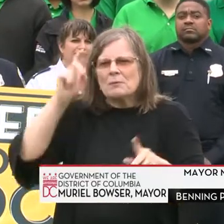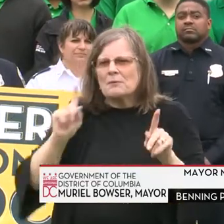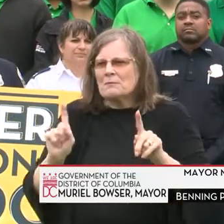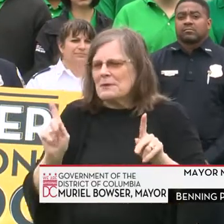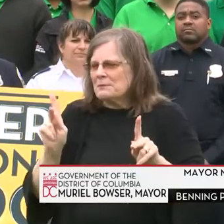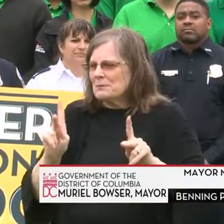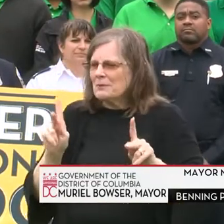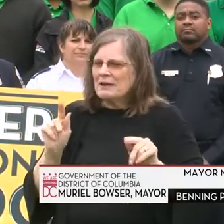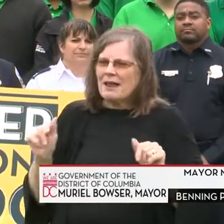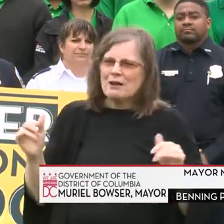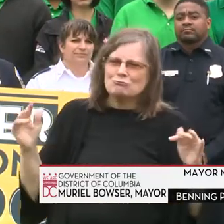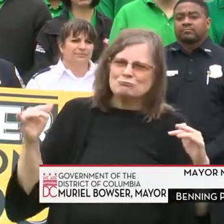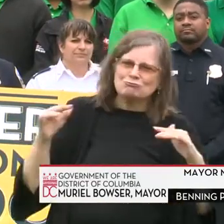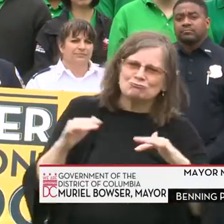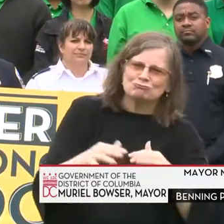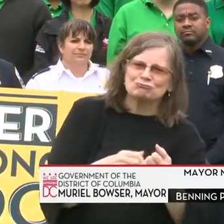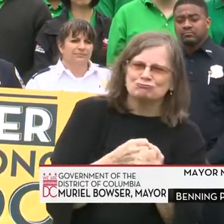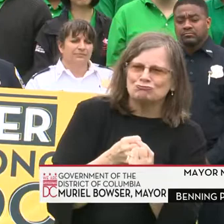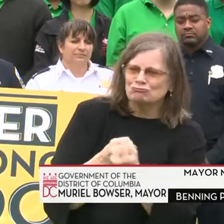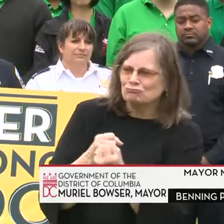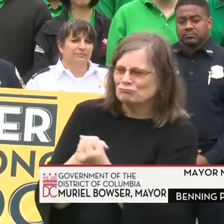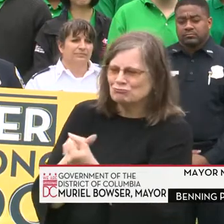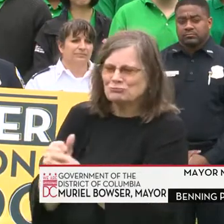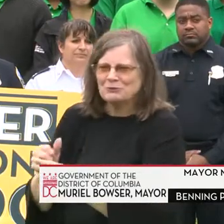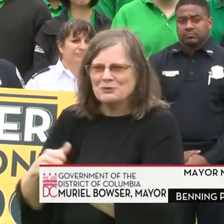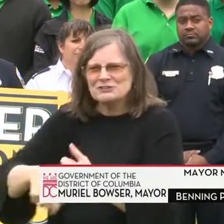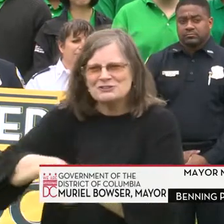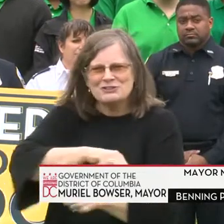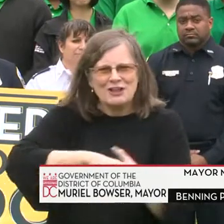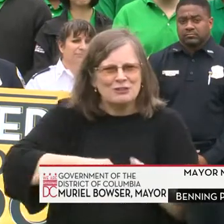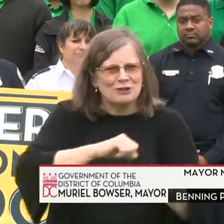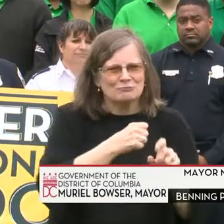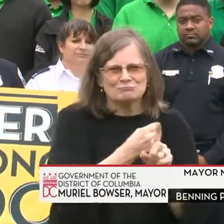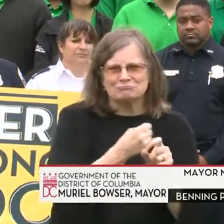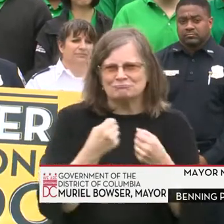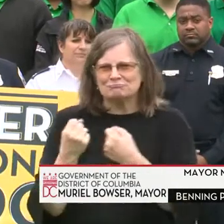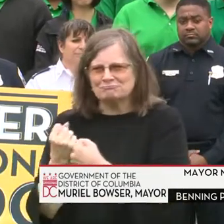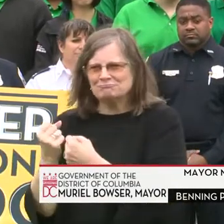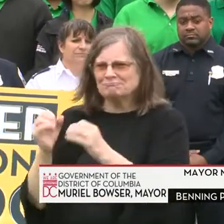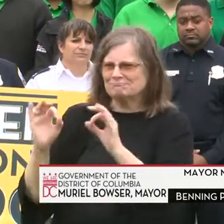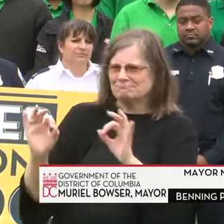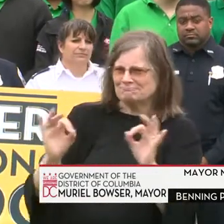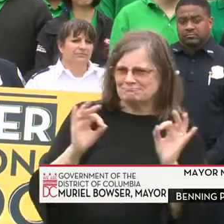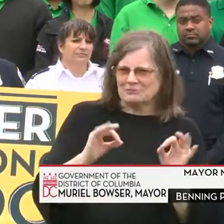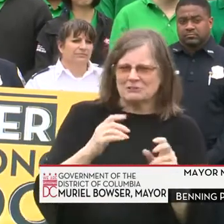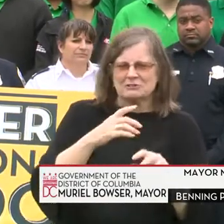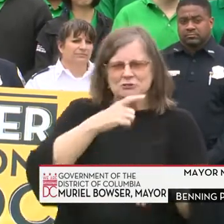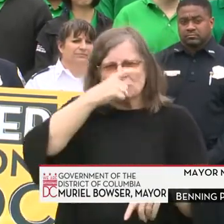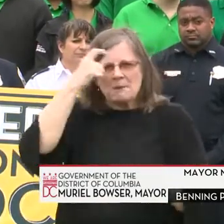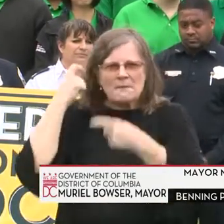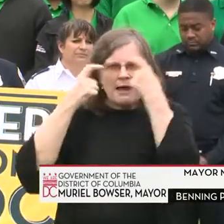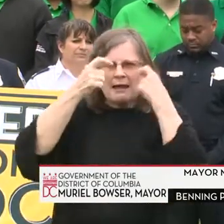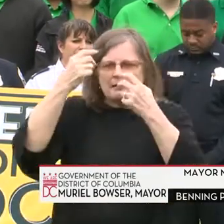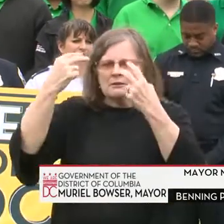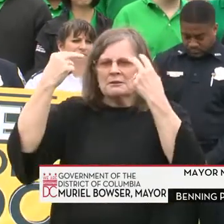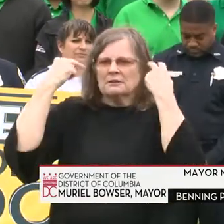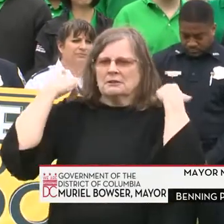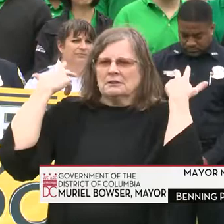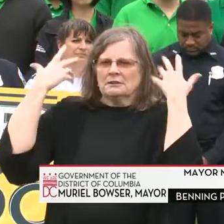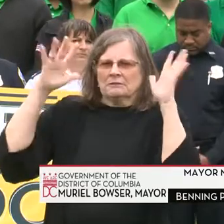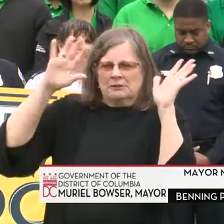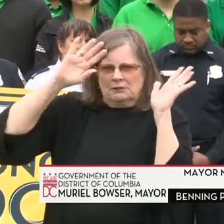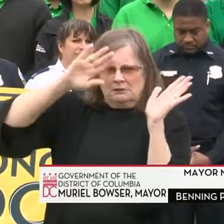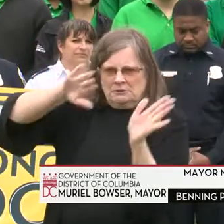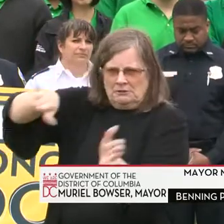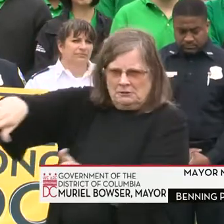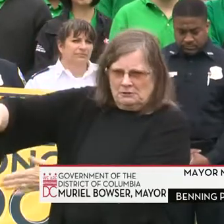support they need to heal from traumatic incidences. We hear time and time again that DC residents don't know about